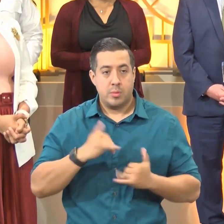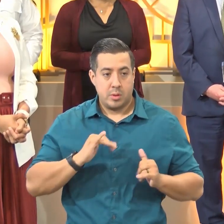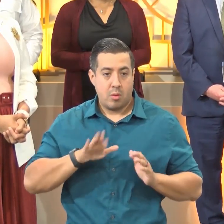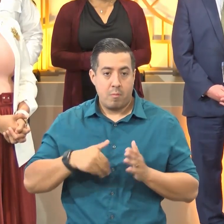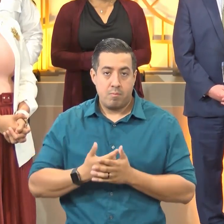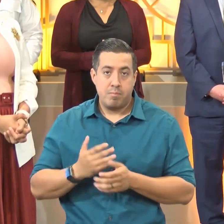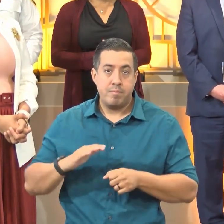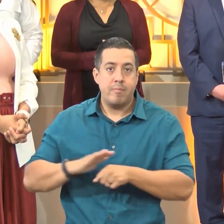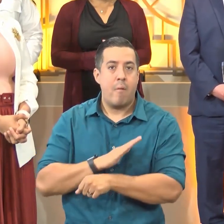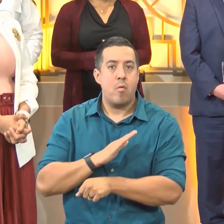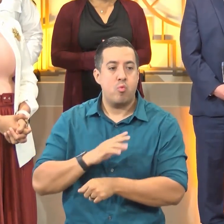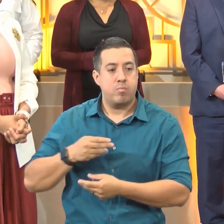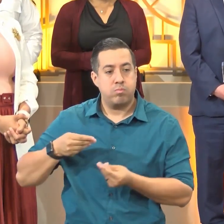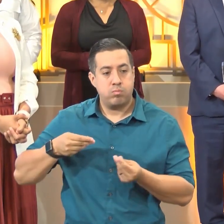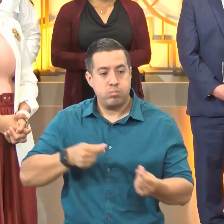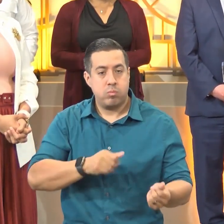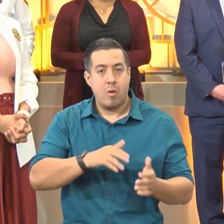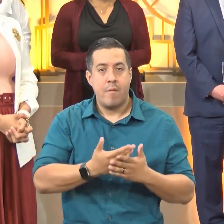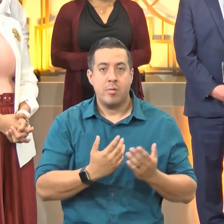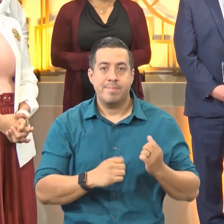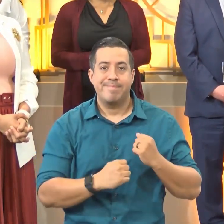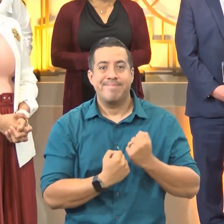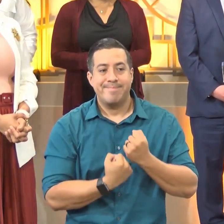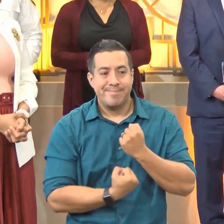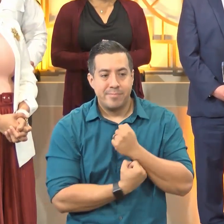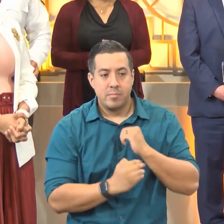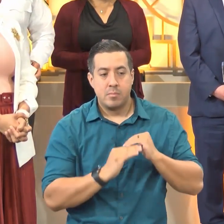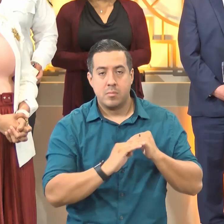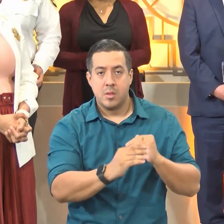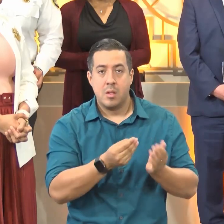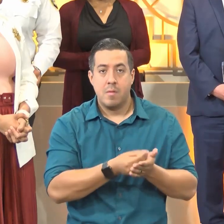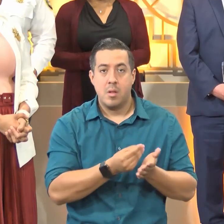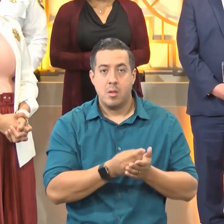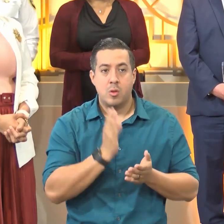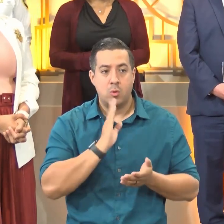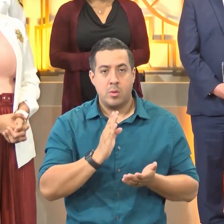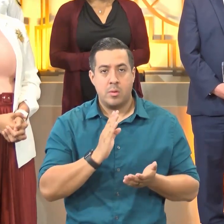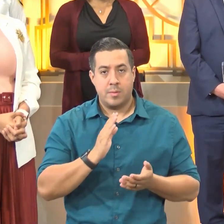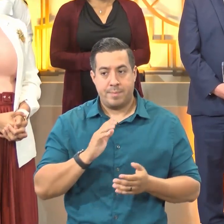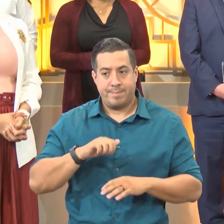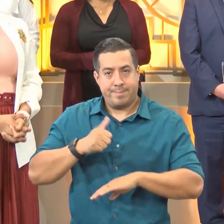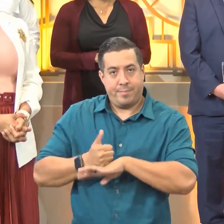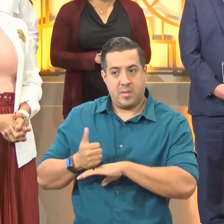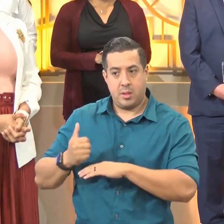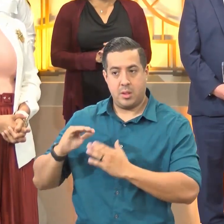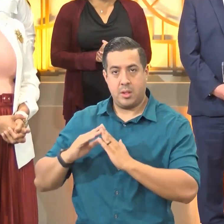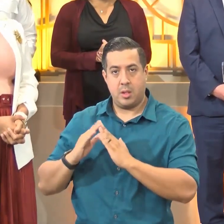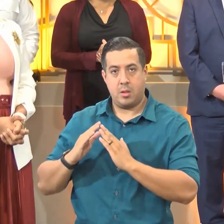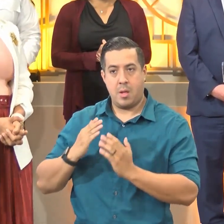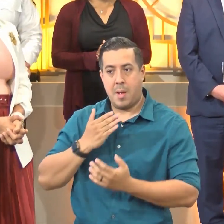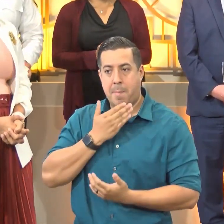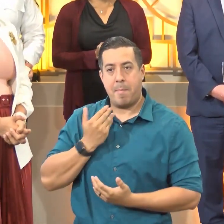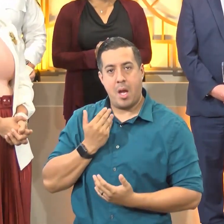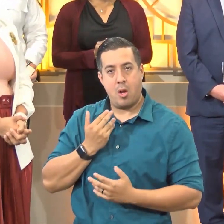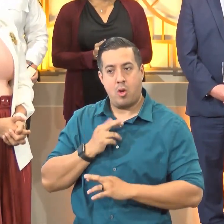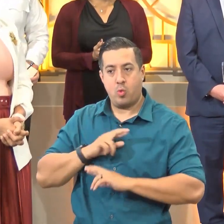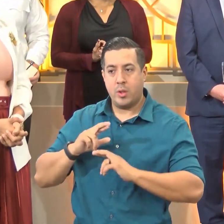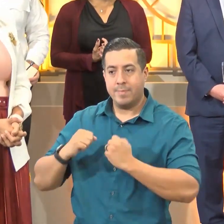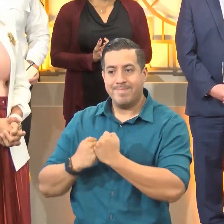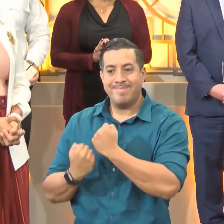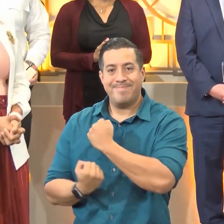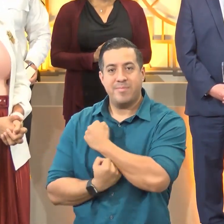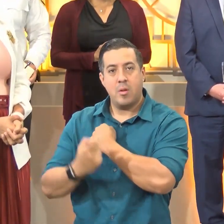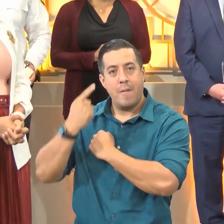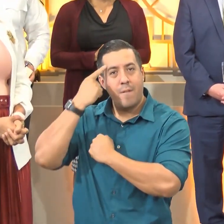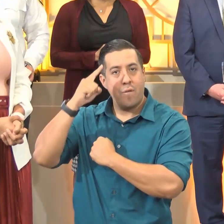fund the Budget Stabilization Fund, placing the city in a better position heading into hurricane season, and